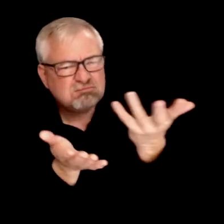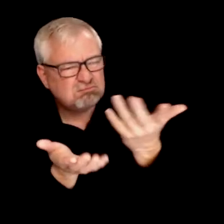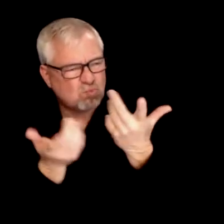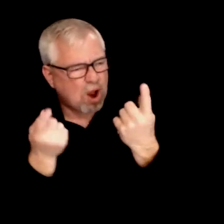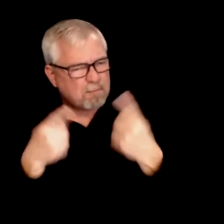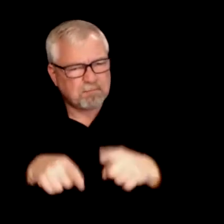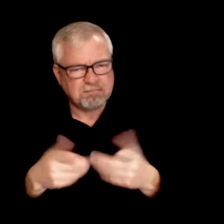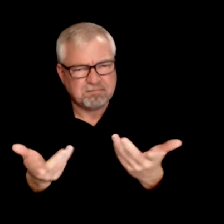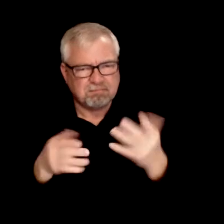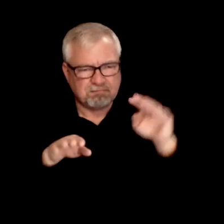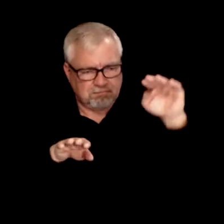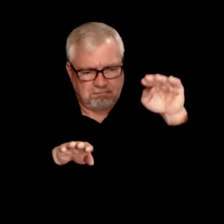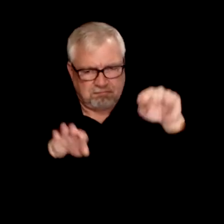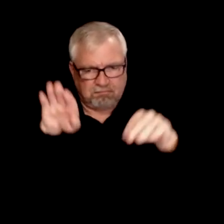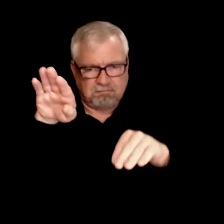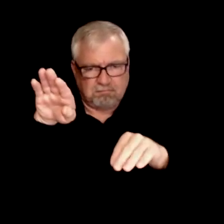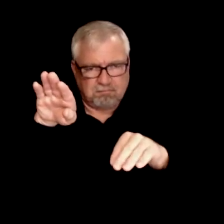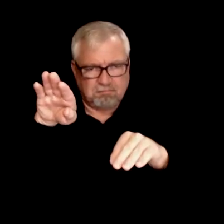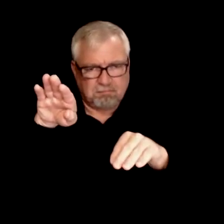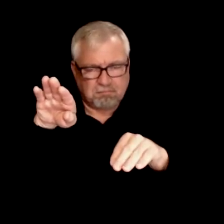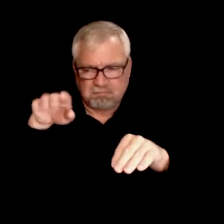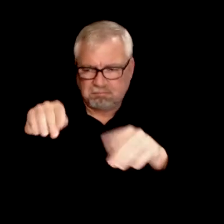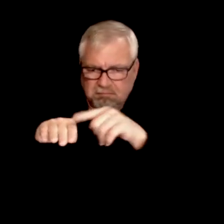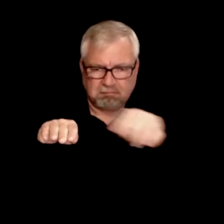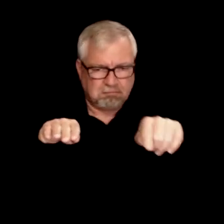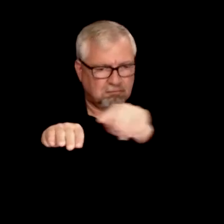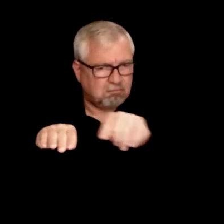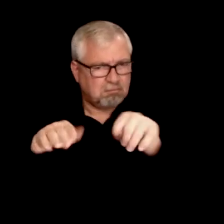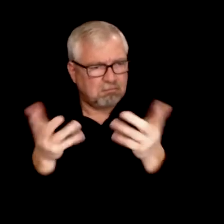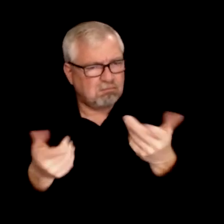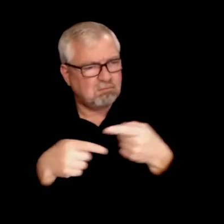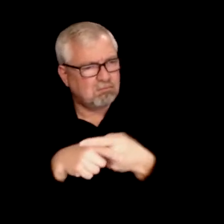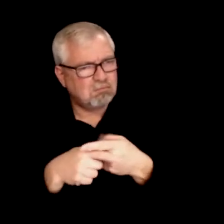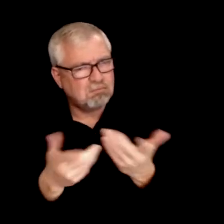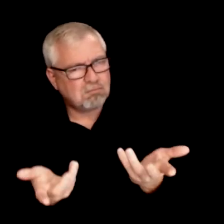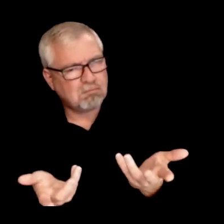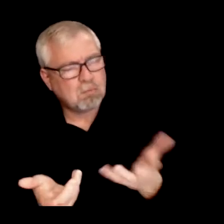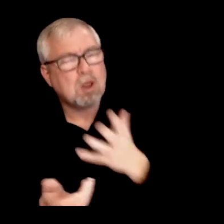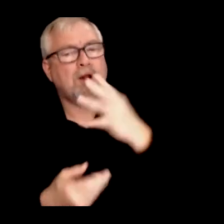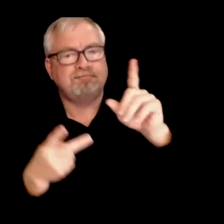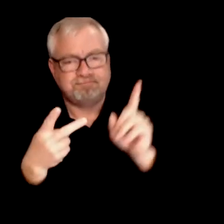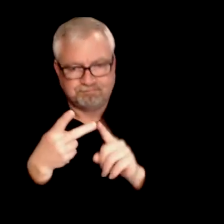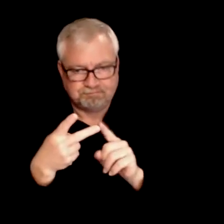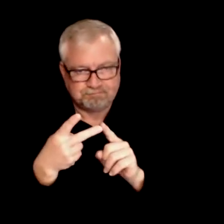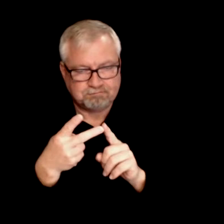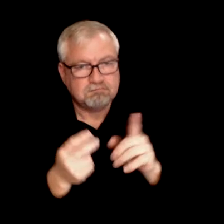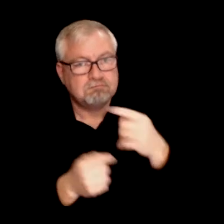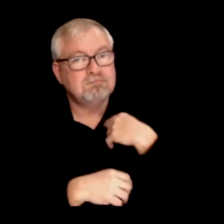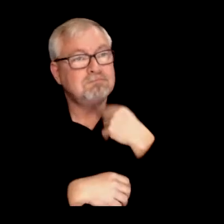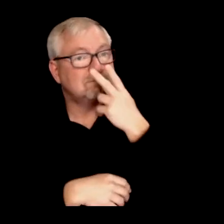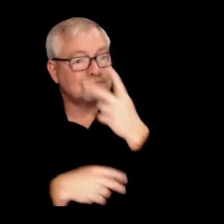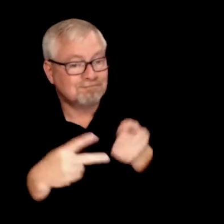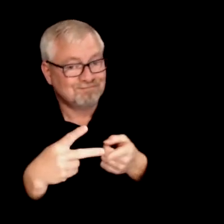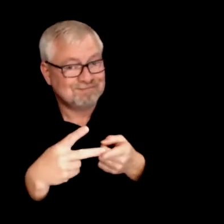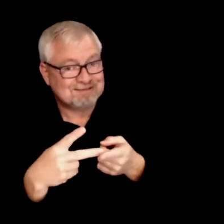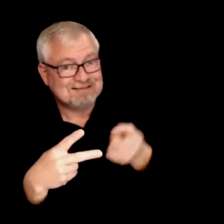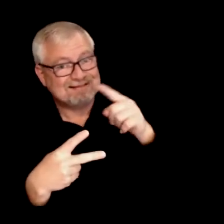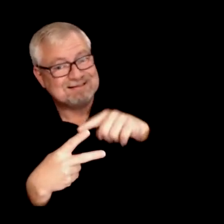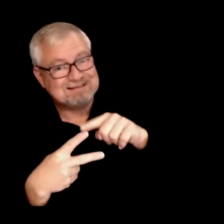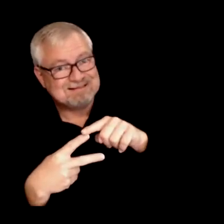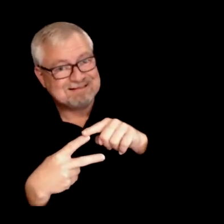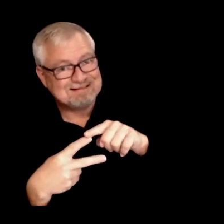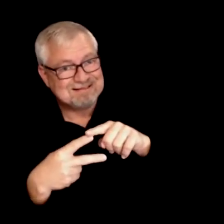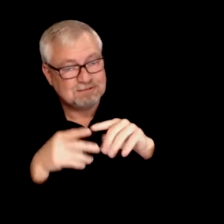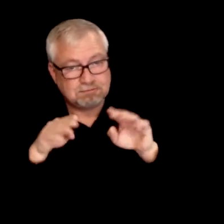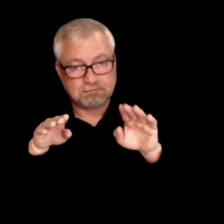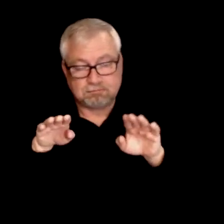case numbers and high deaths? And also, you know, we're seeing the deaths really go up and down. Sorry, that's my dog. We're seeing the deaths go